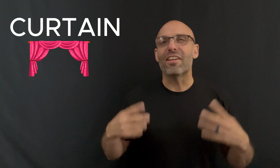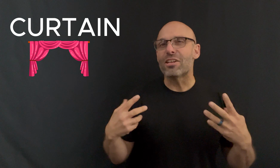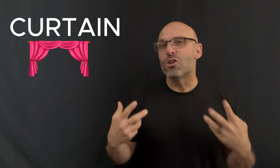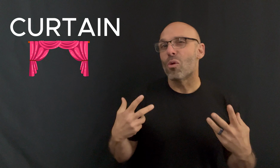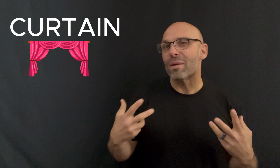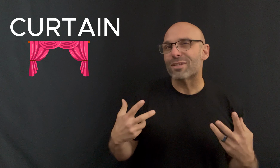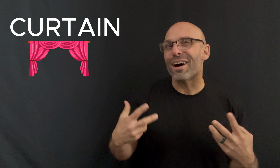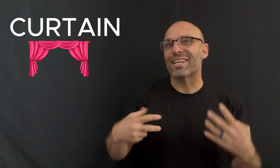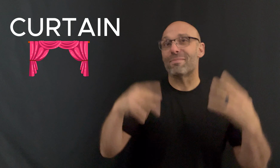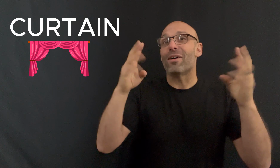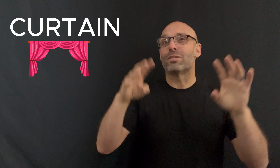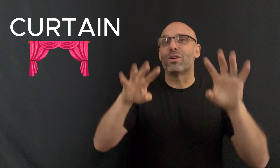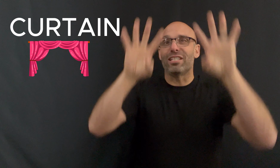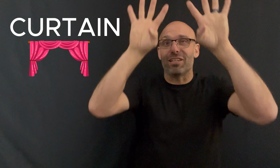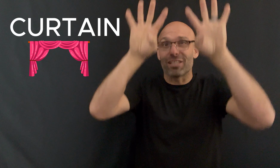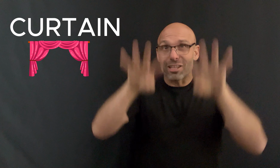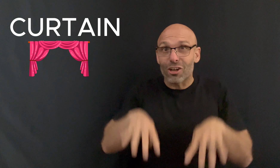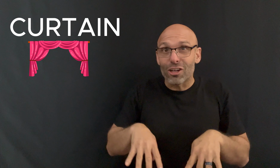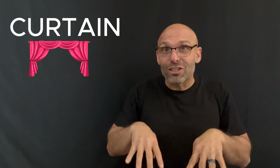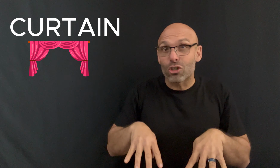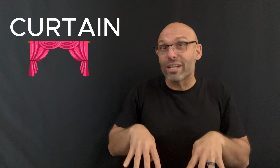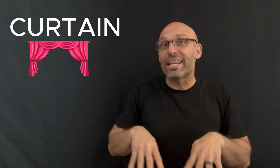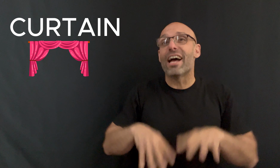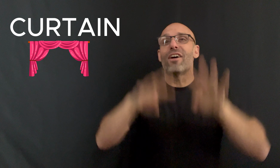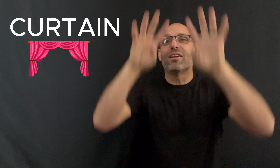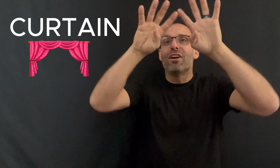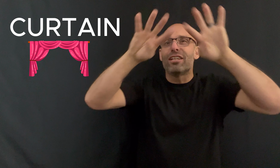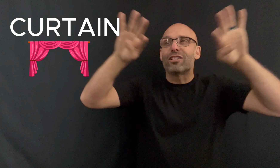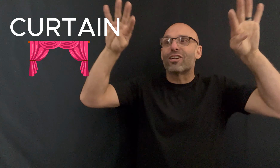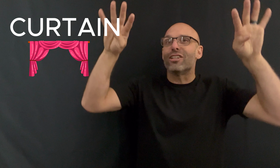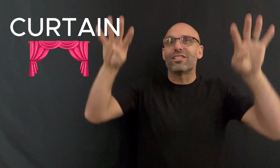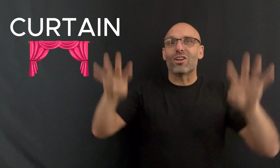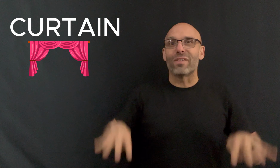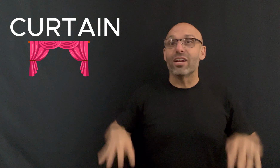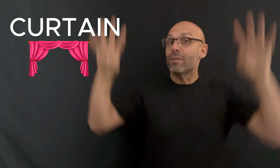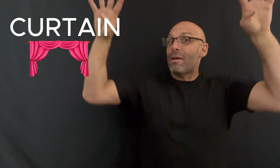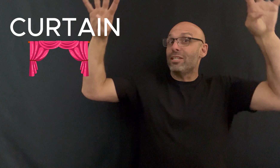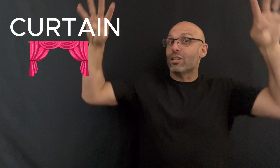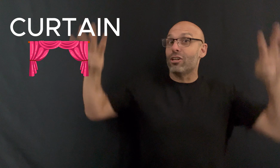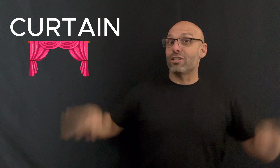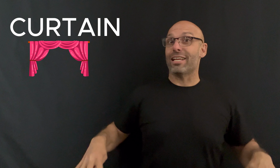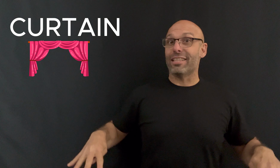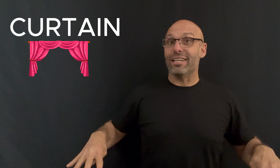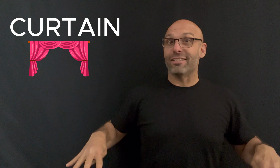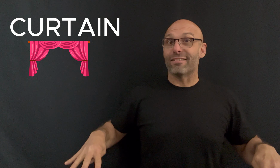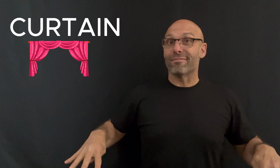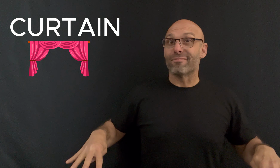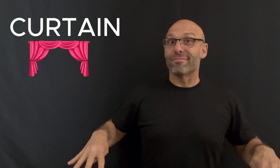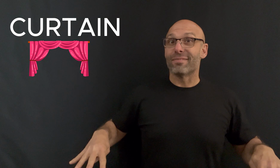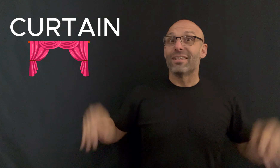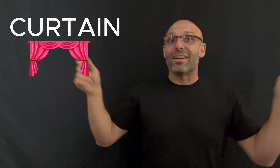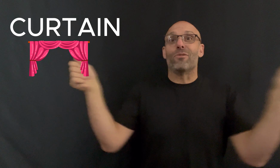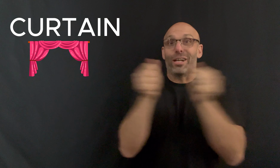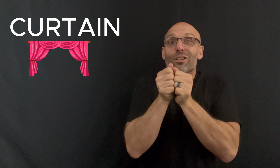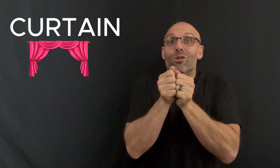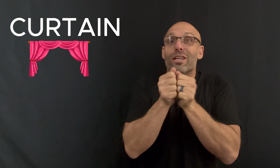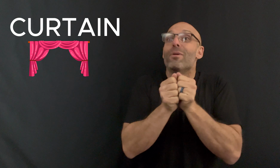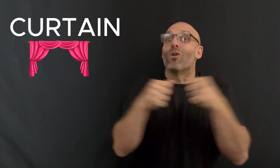know what I'm talking about, it's pretty easy. Is it the curtains straight down? Is it the curtains over here? Maybe it's the curtains like this, right? You want to close them or open